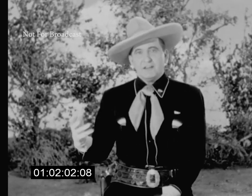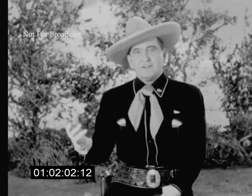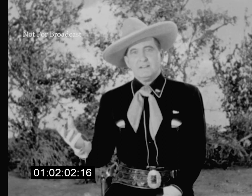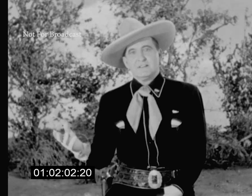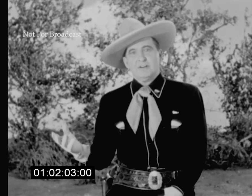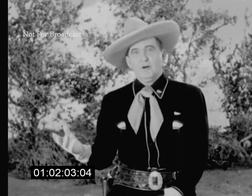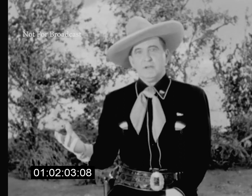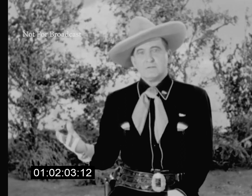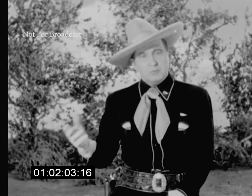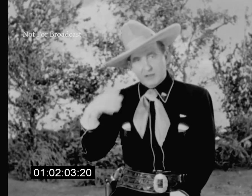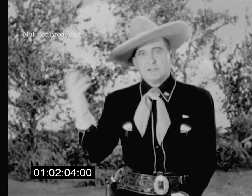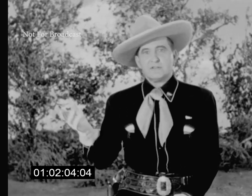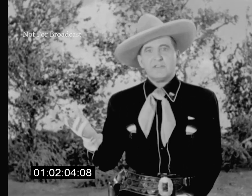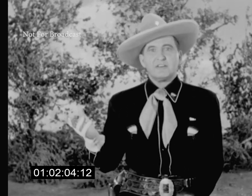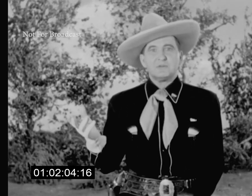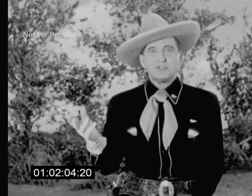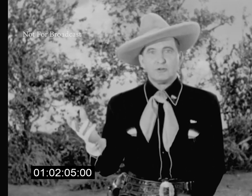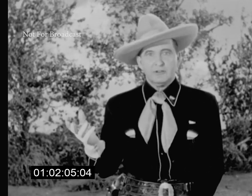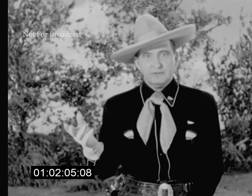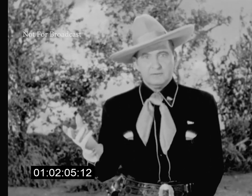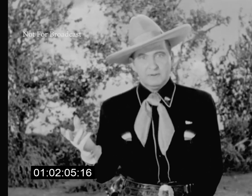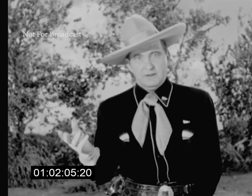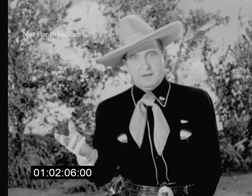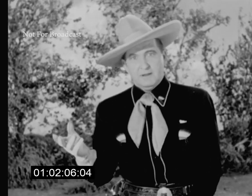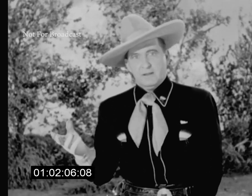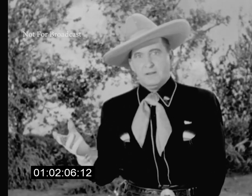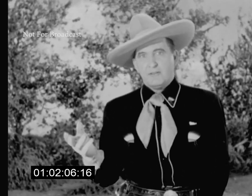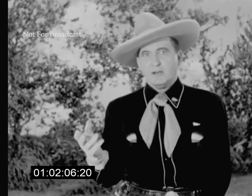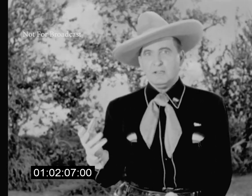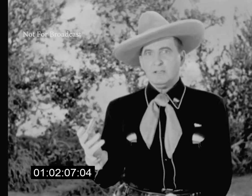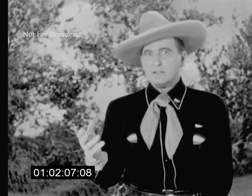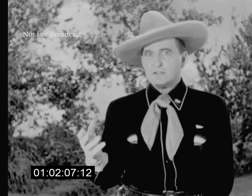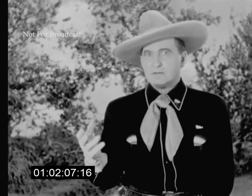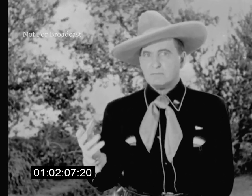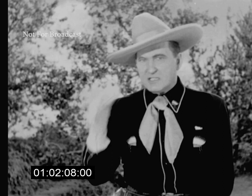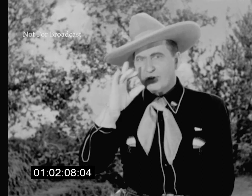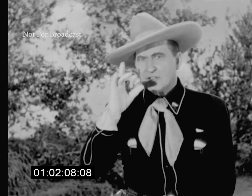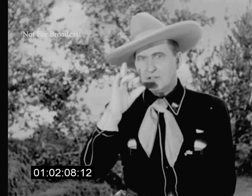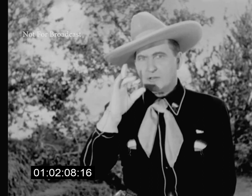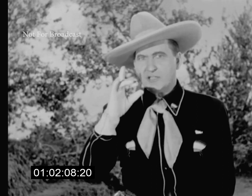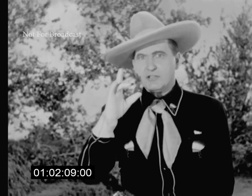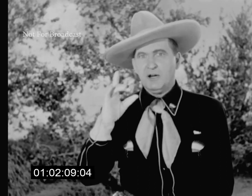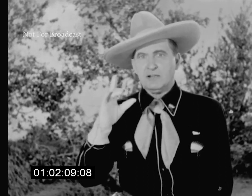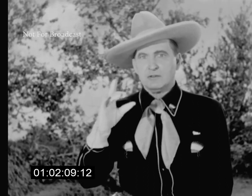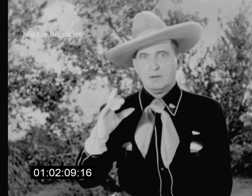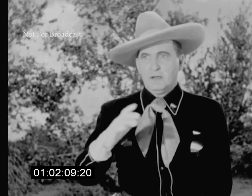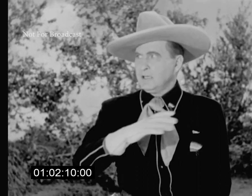of the Indians always, well, as they used to think of them as children. They think the Indians, what's the first thought that comes into their mind? Indians